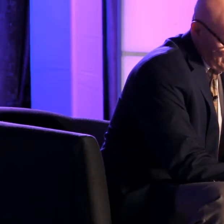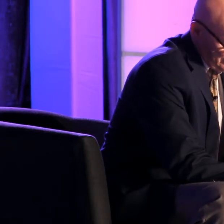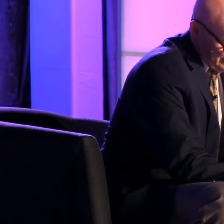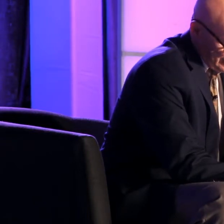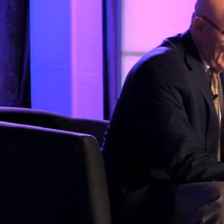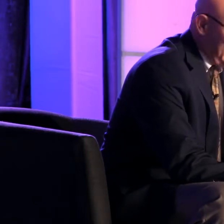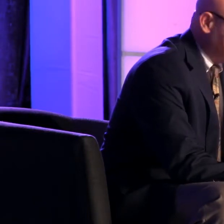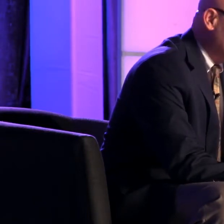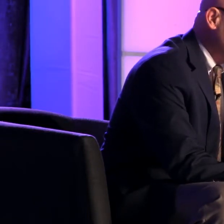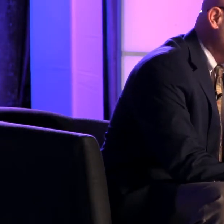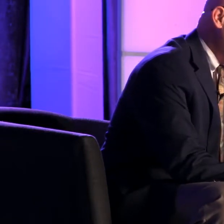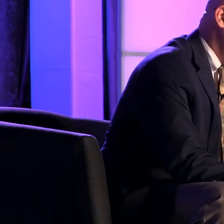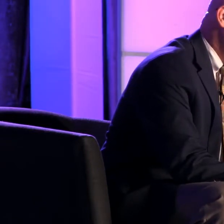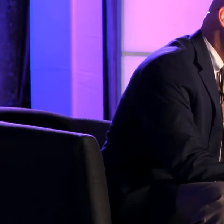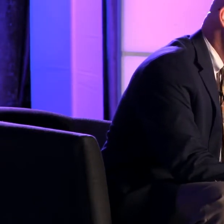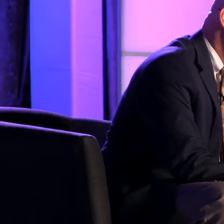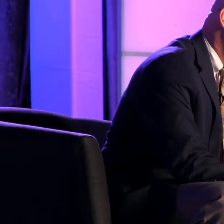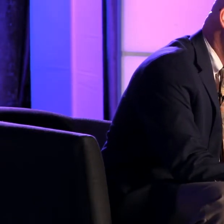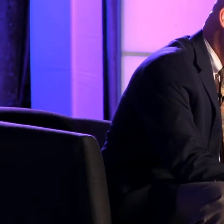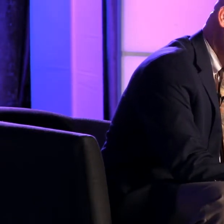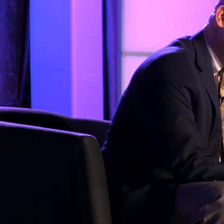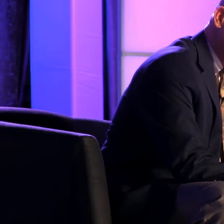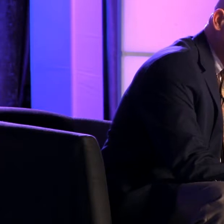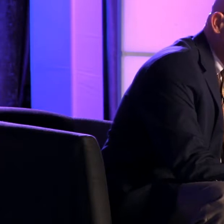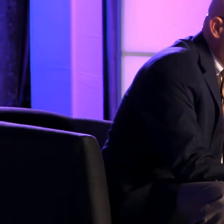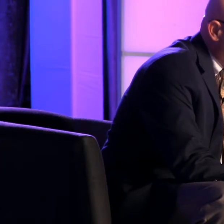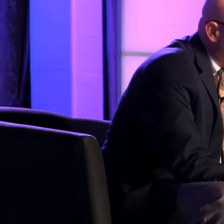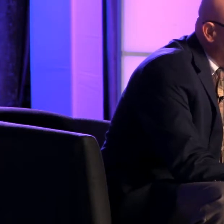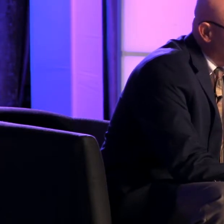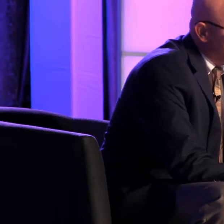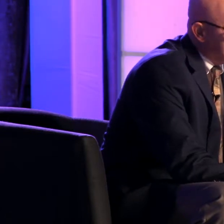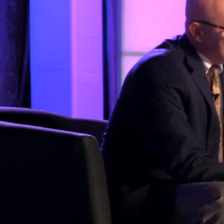together and as one family.